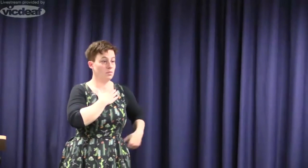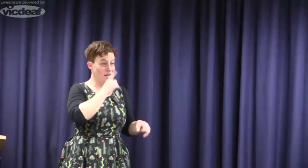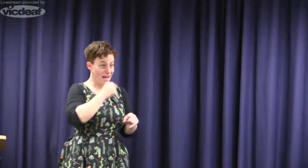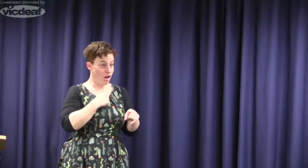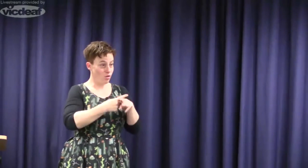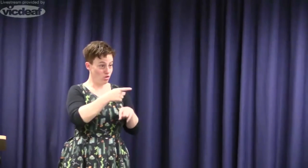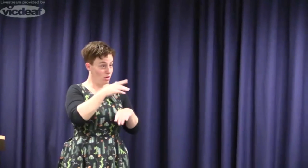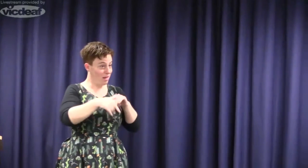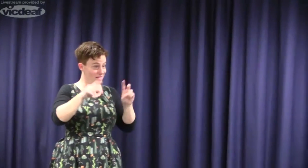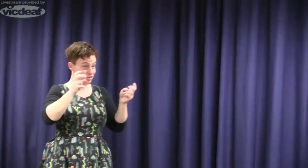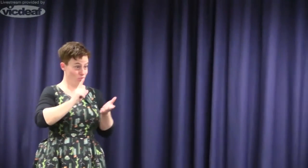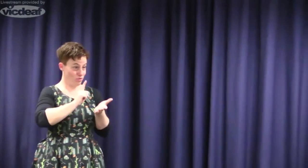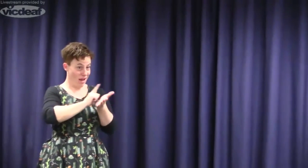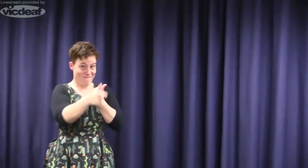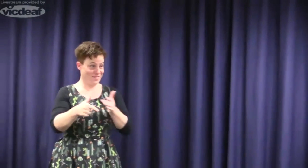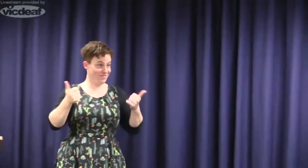when we need it.